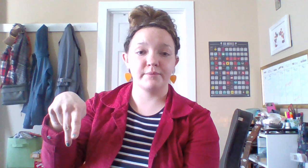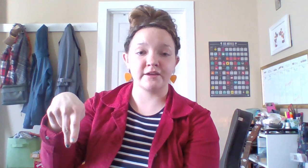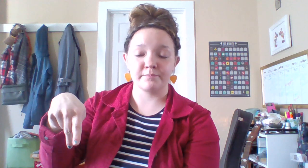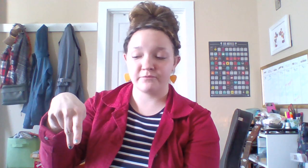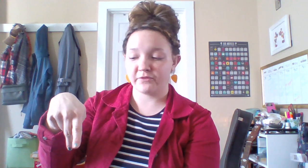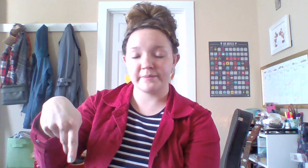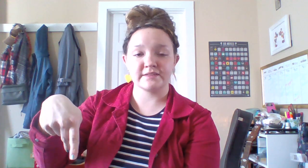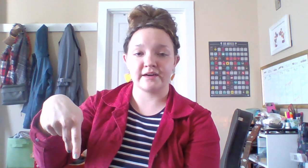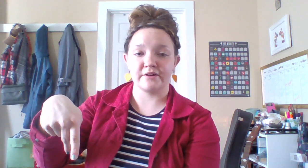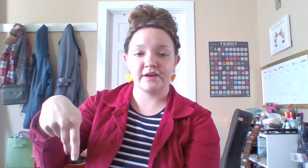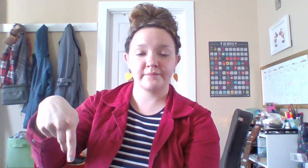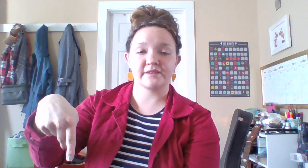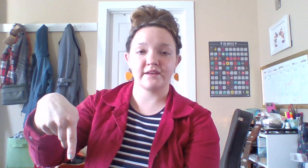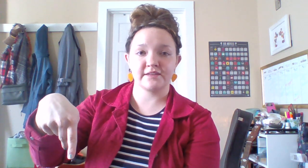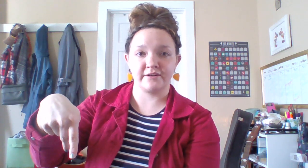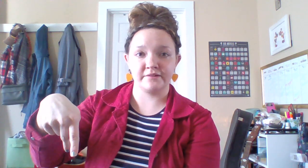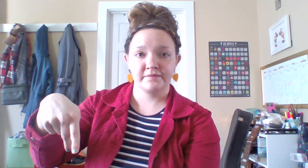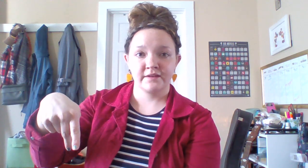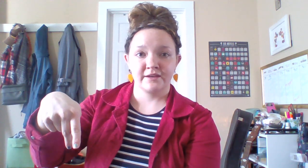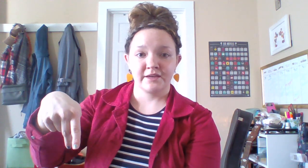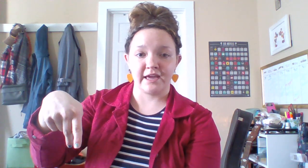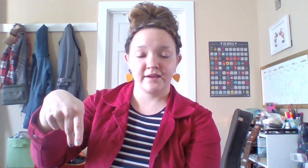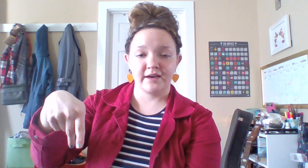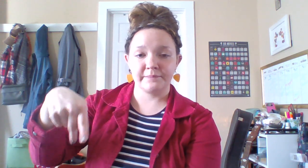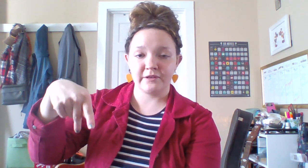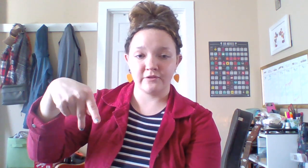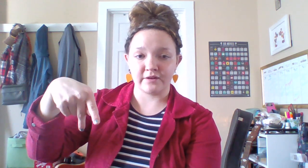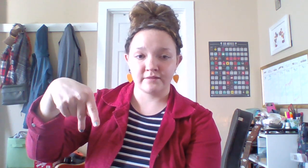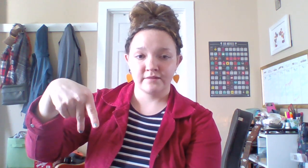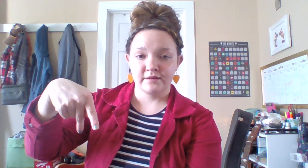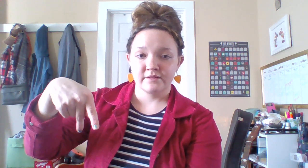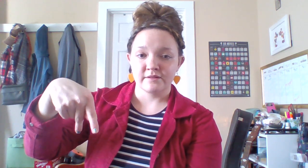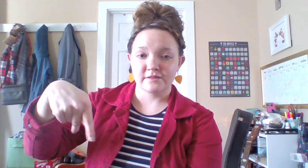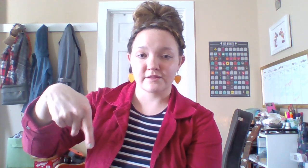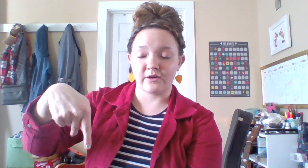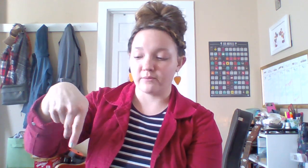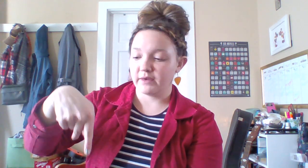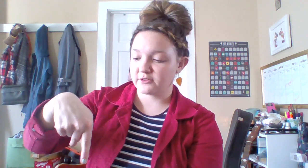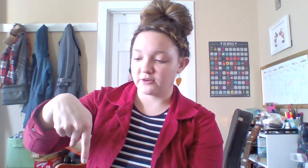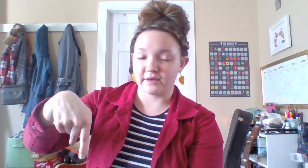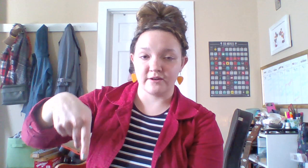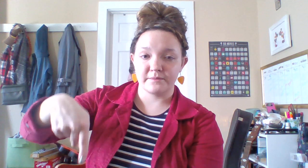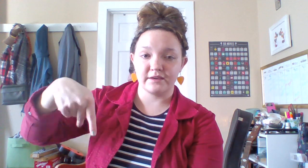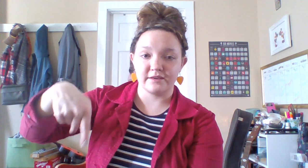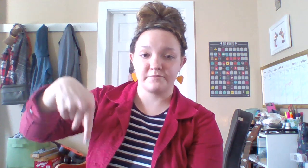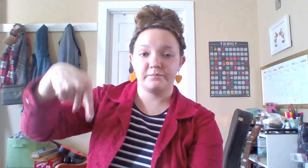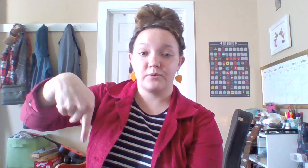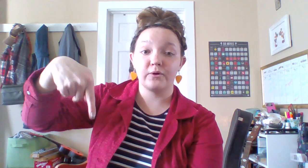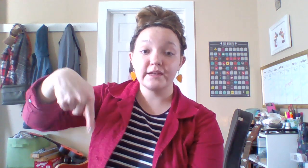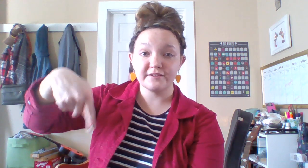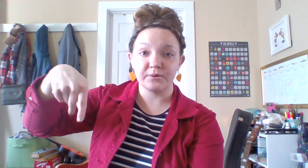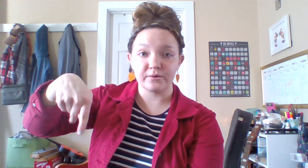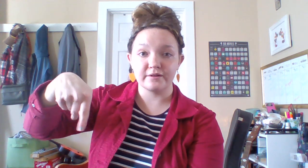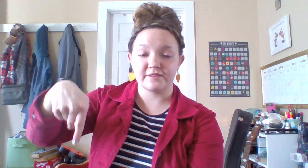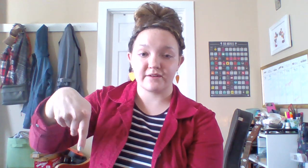you flip it down, upside down. Okay, up and over. So make sure that your P is pointing towards the